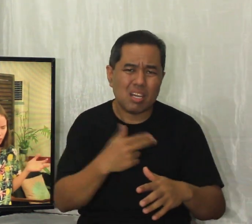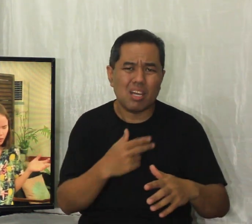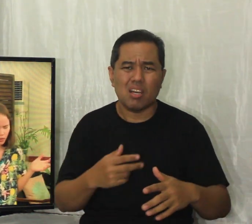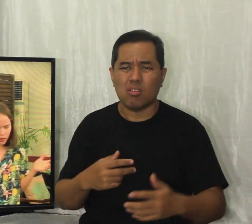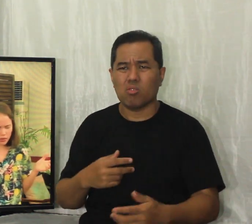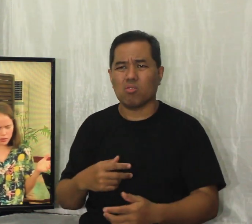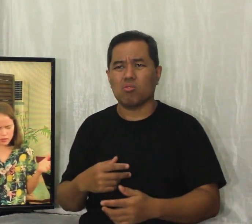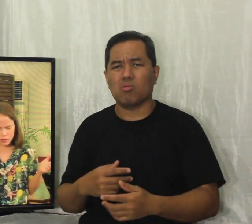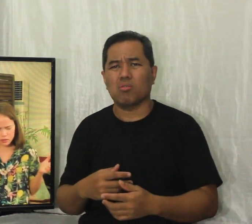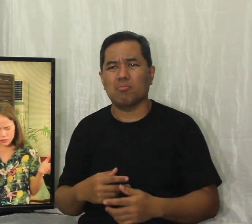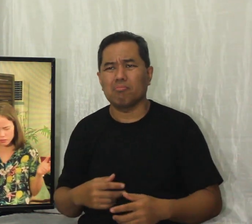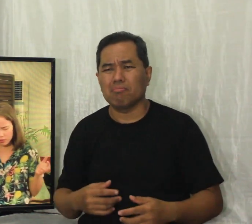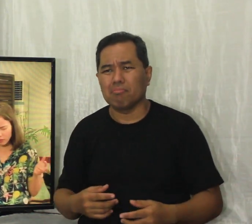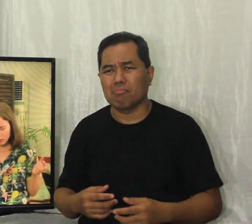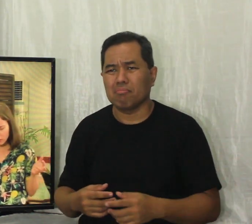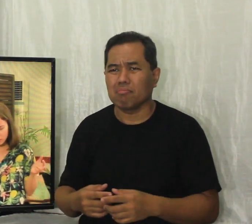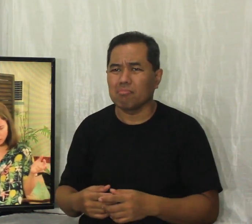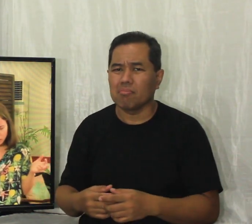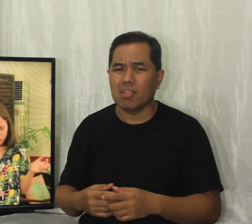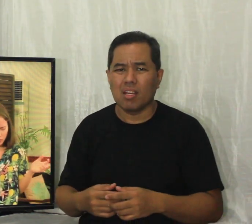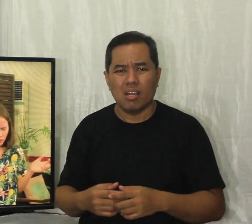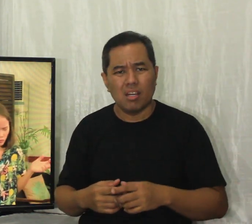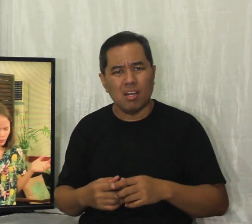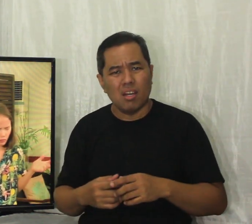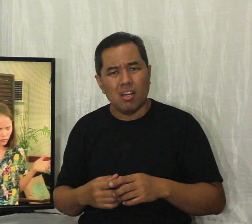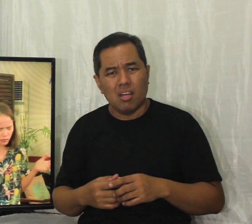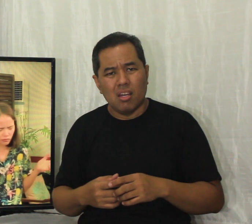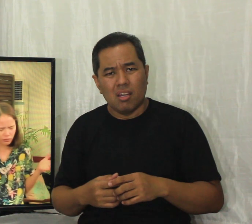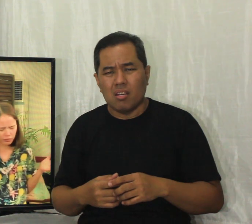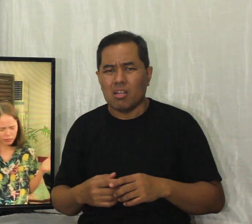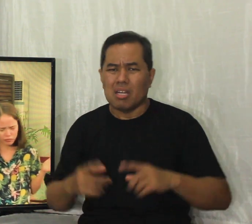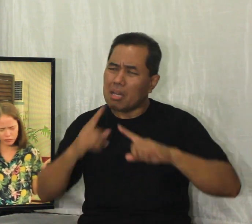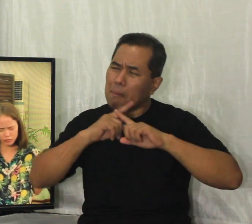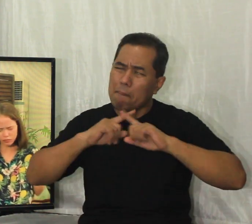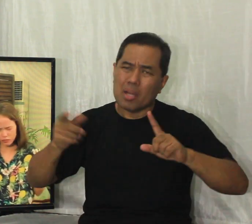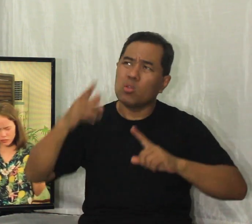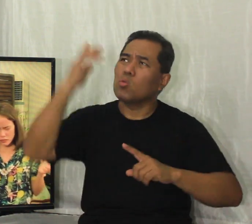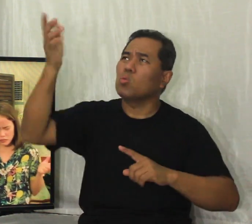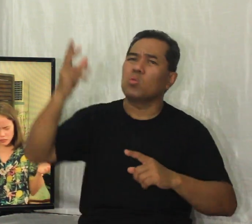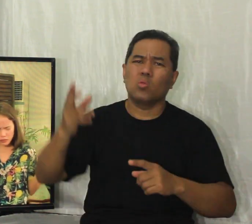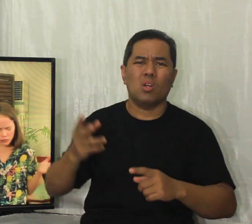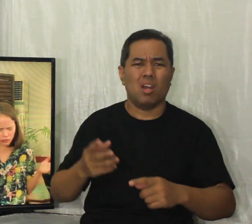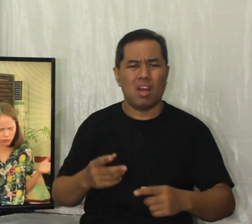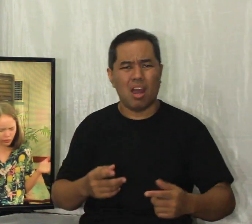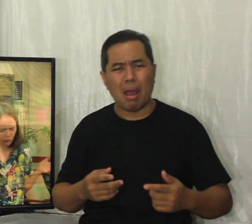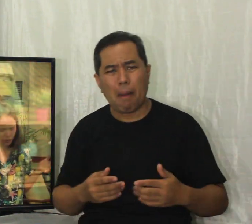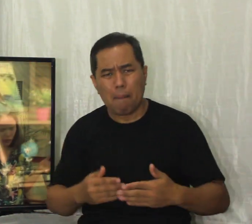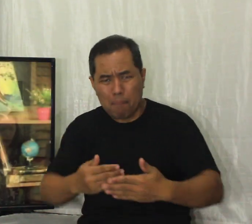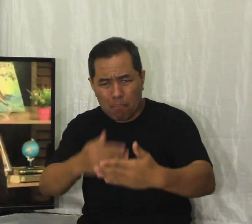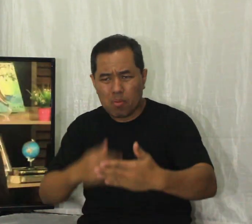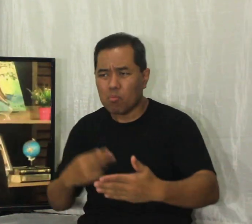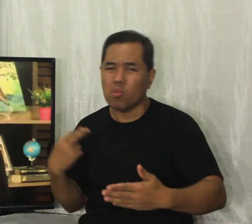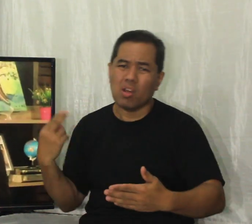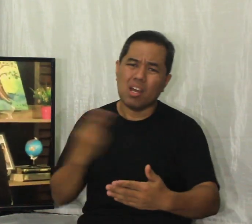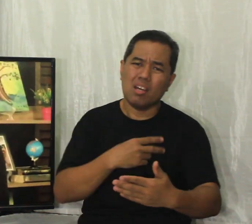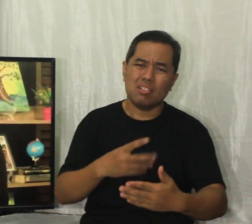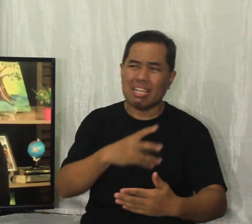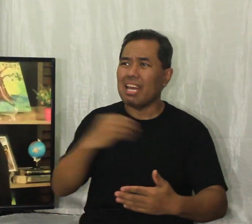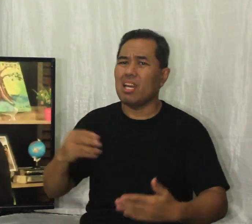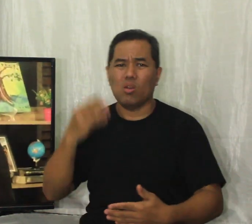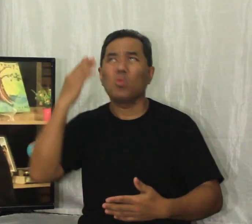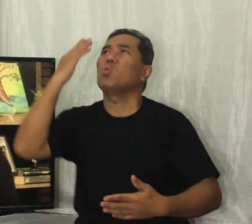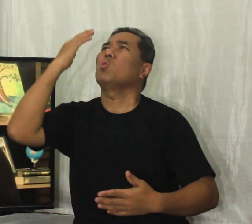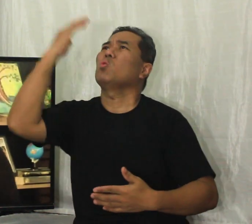intimidating. They may be very overwhelming. But you are before us. You are behind us, Lord God. You